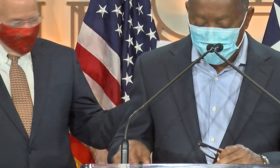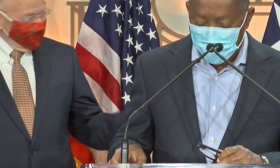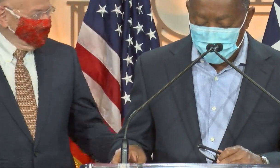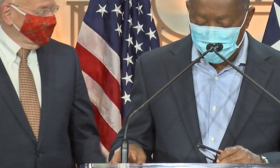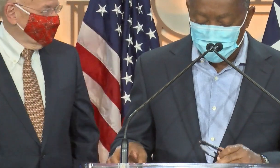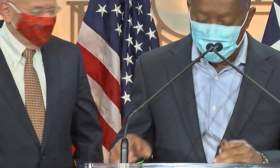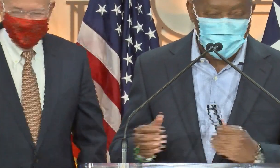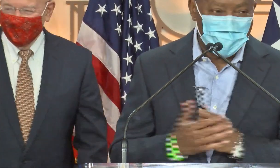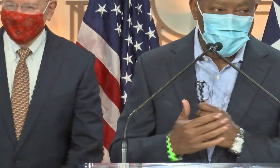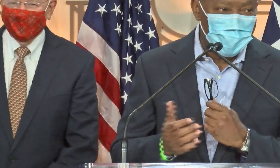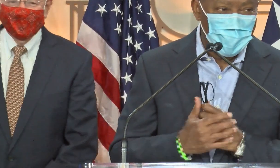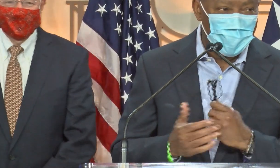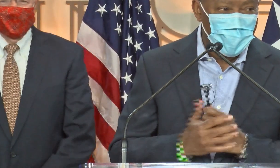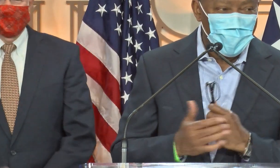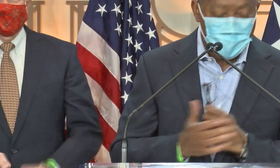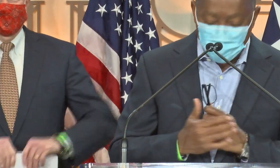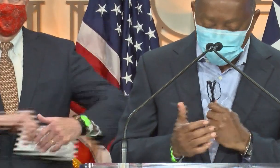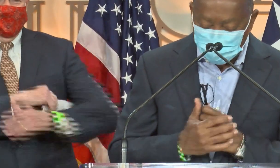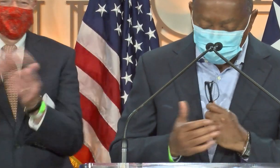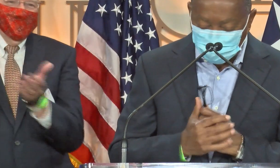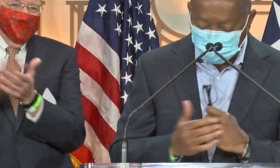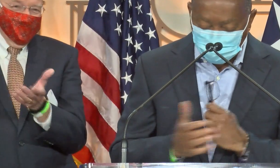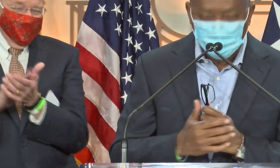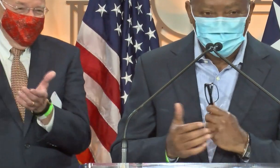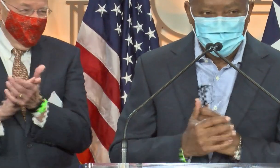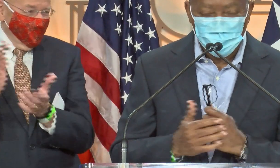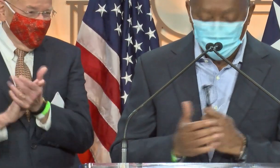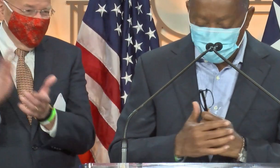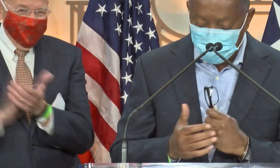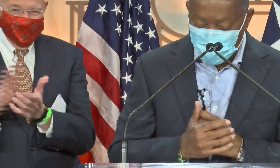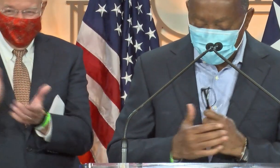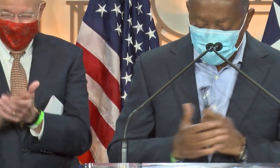101. Yeah, come on, 101.